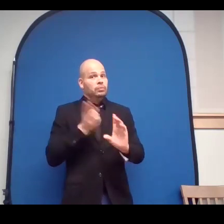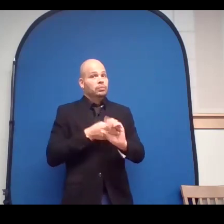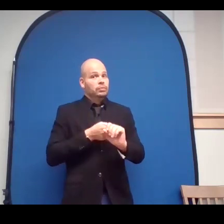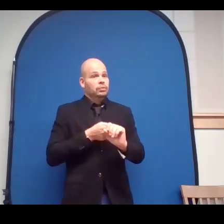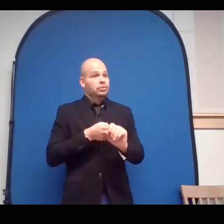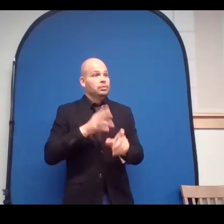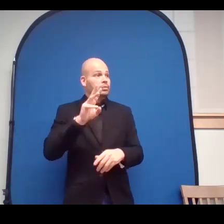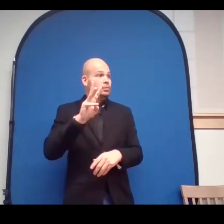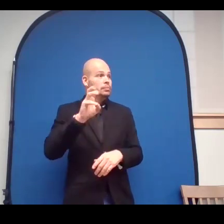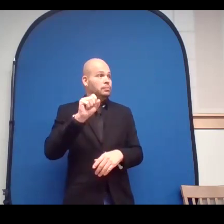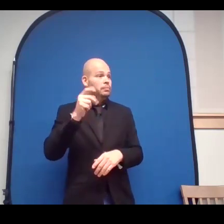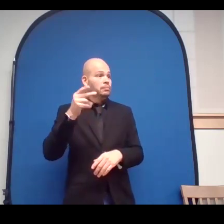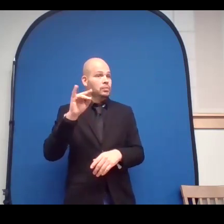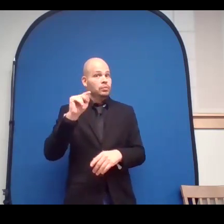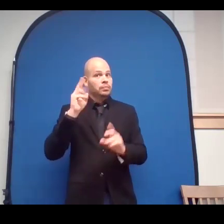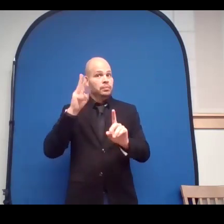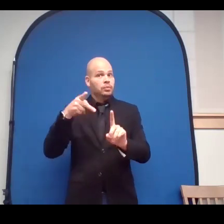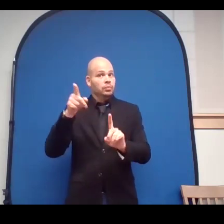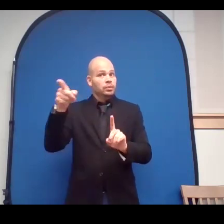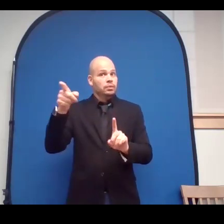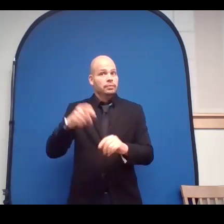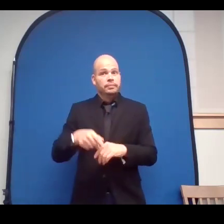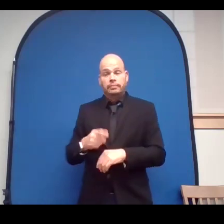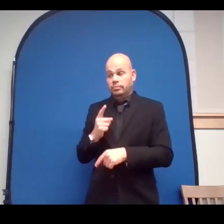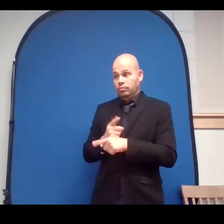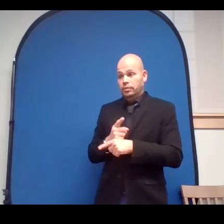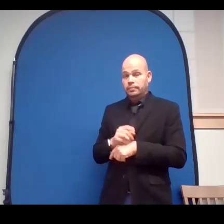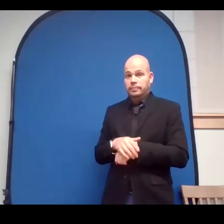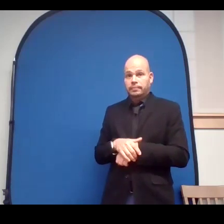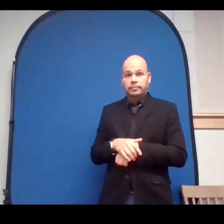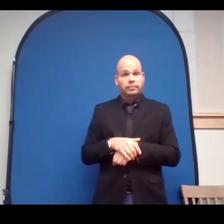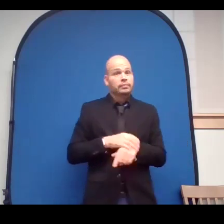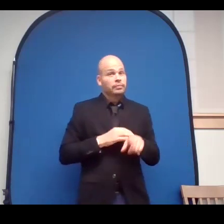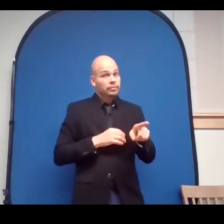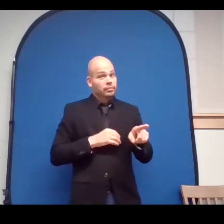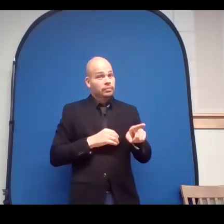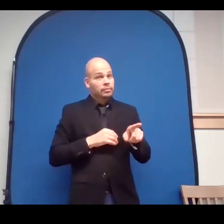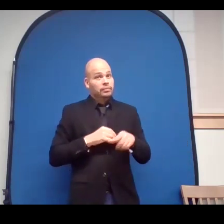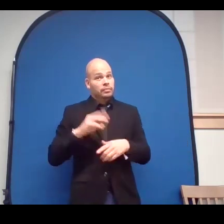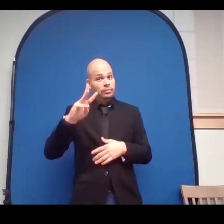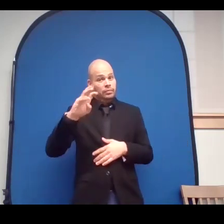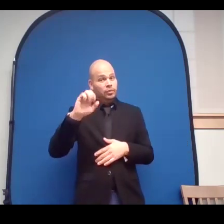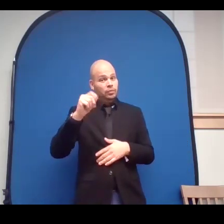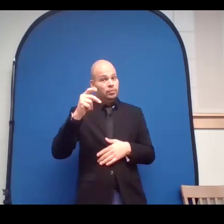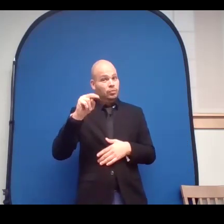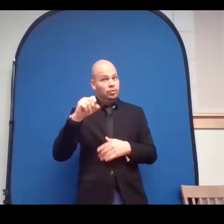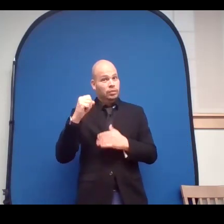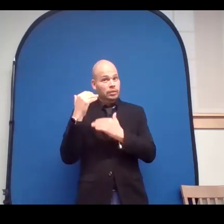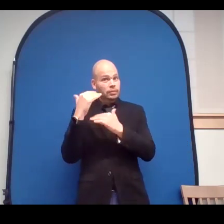right? Yes, sir. Were there any restrictions on his access to firearms? or weapons at that